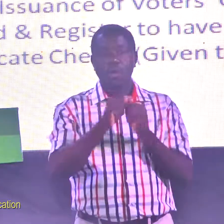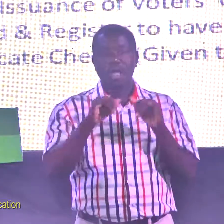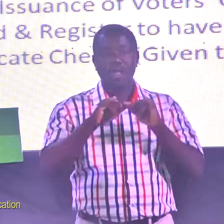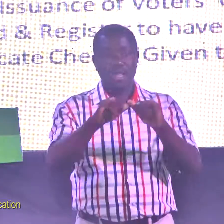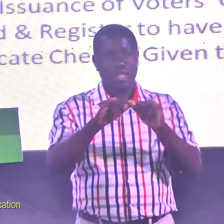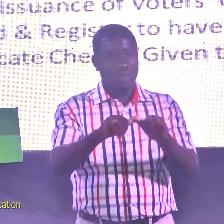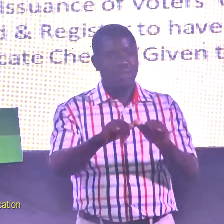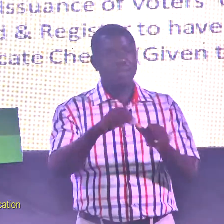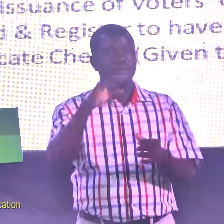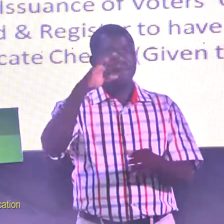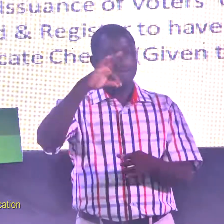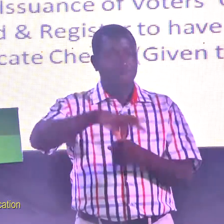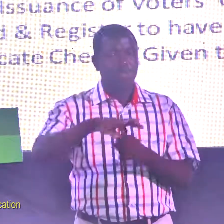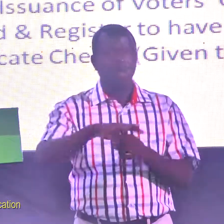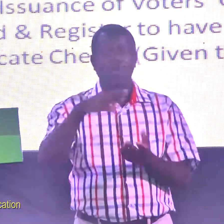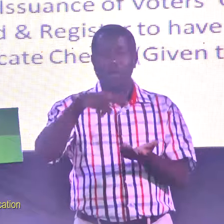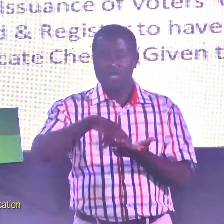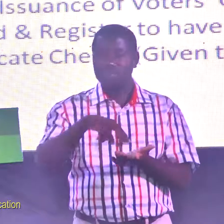voter registration.